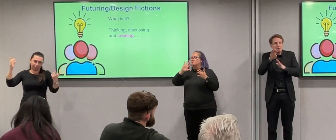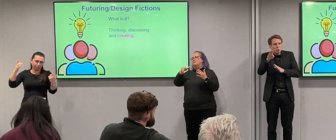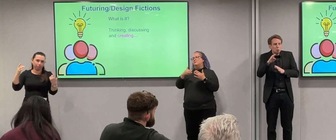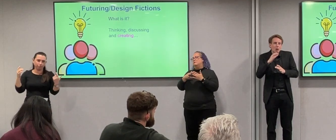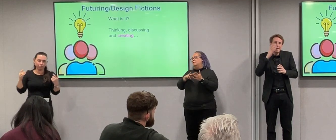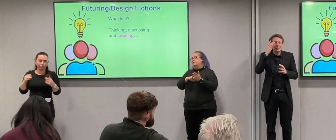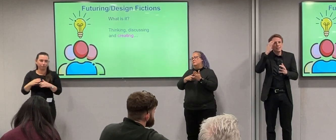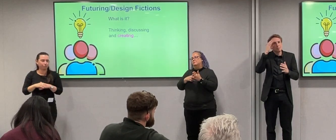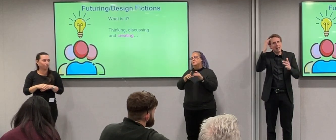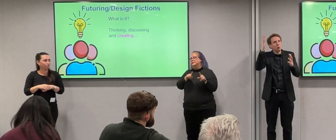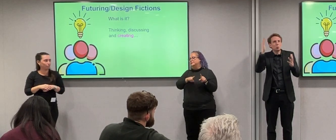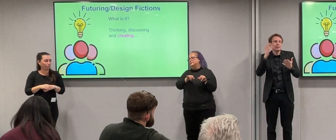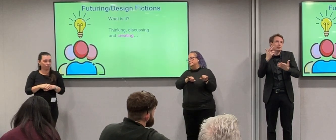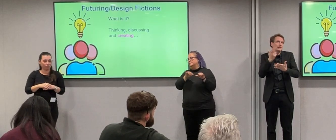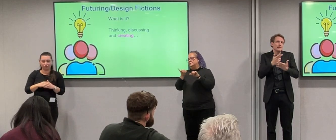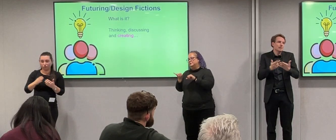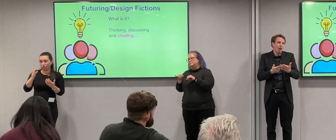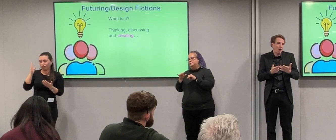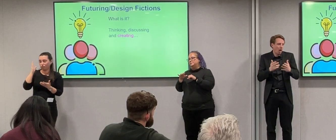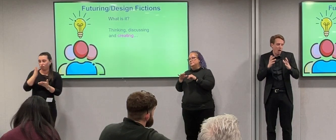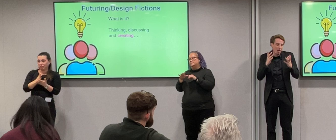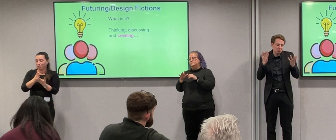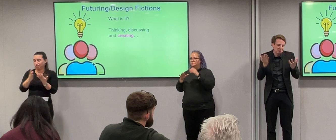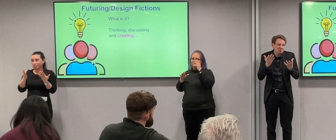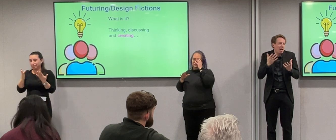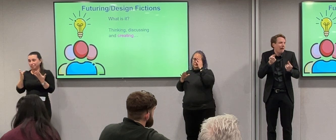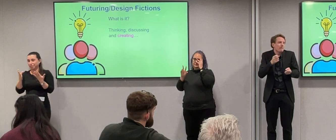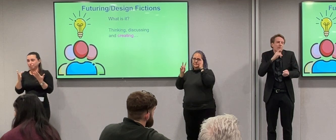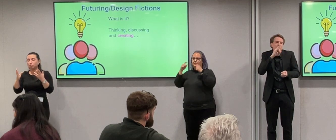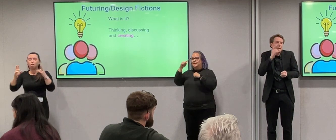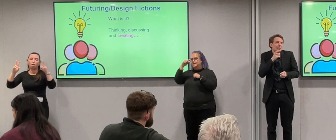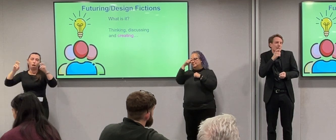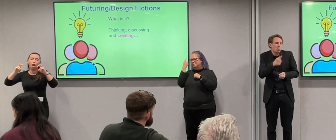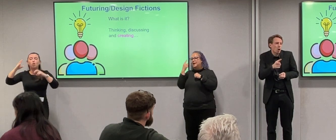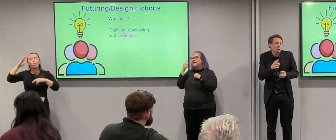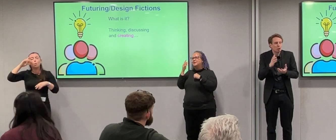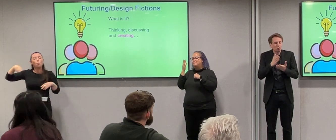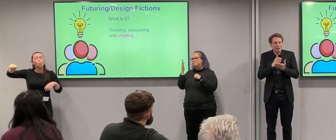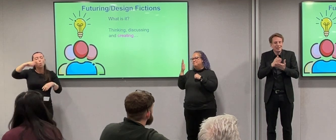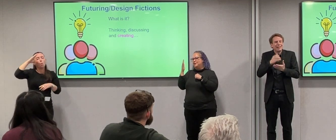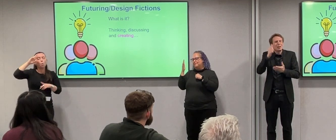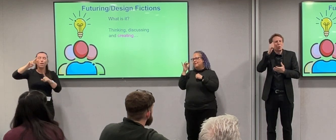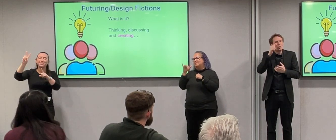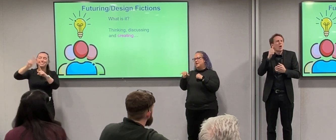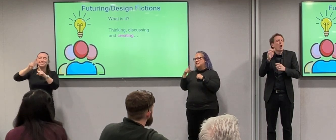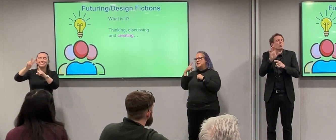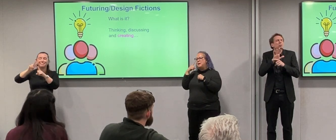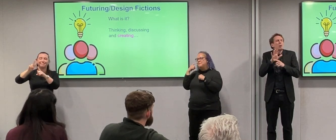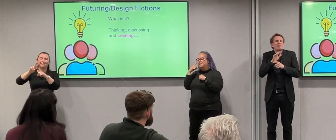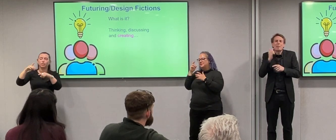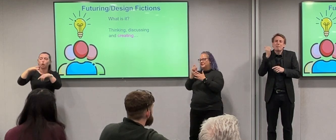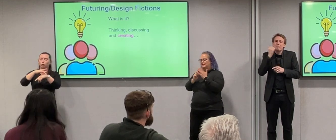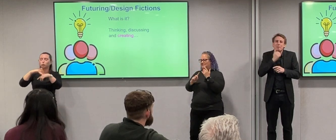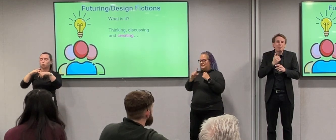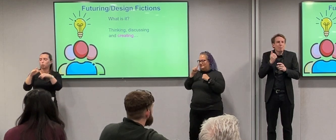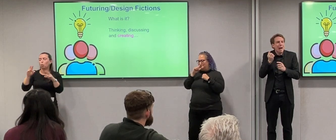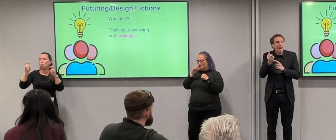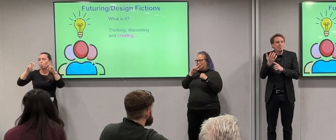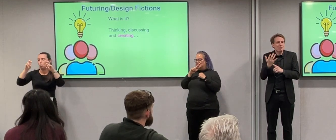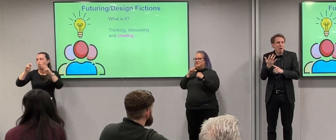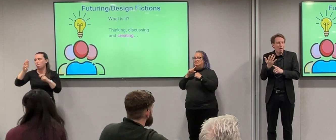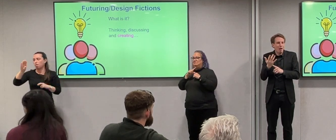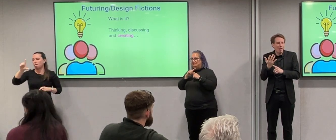for, actually the best explanation is Black Mirror is basically a speculative design fiction. It's not a